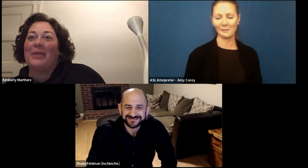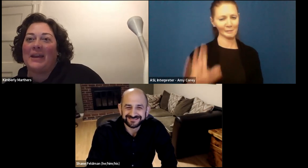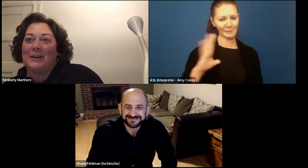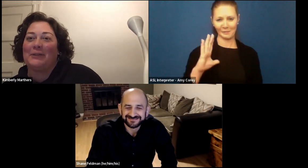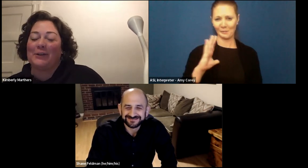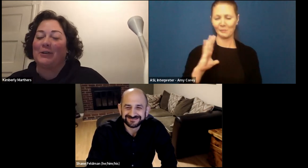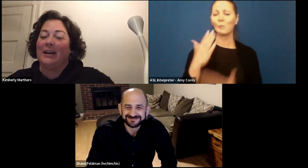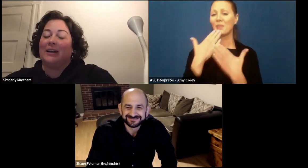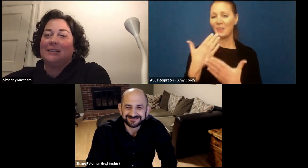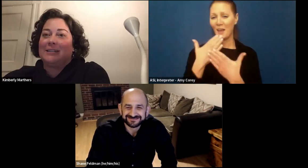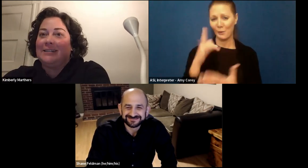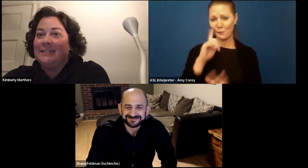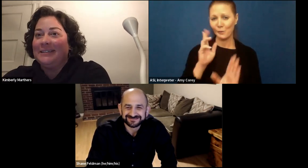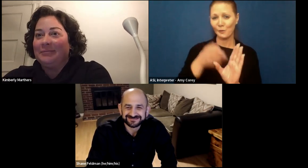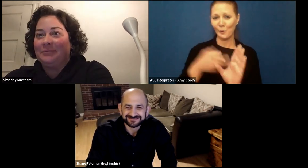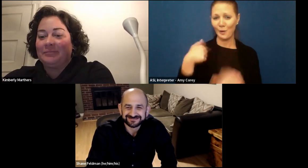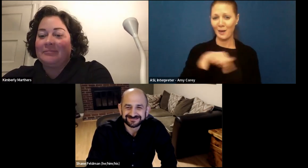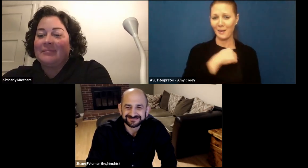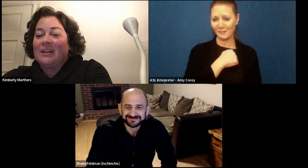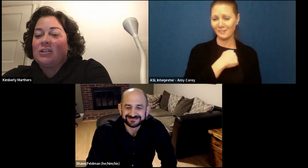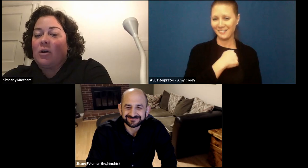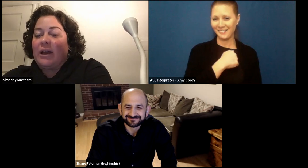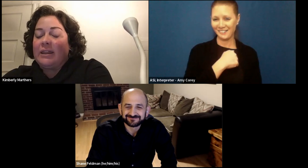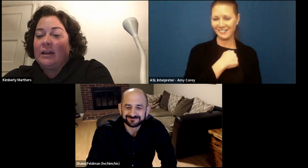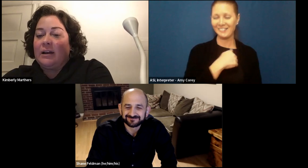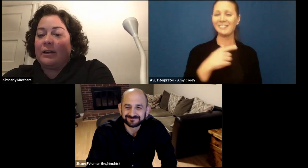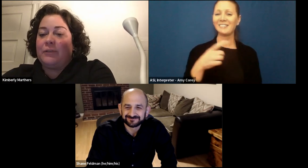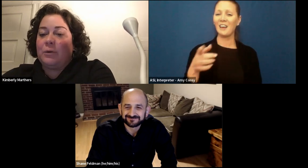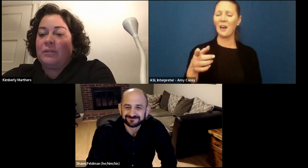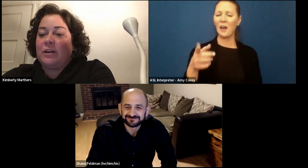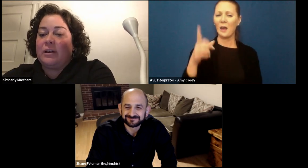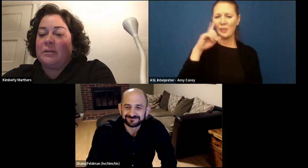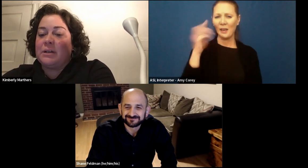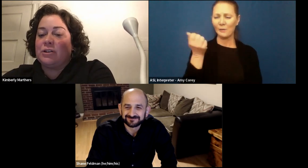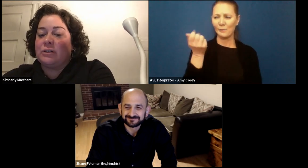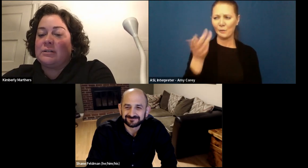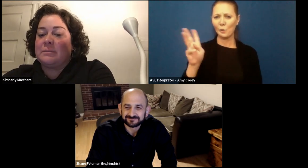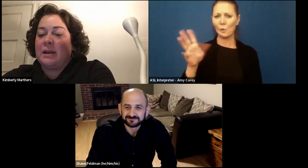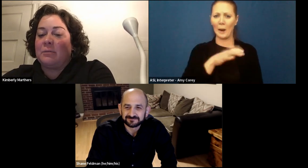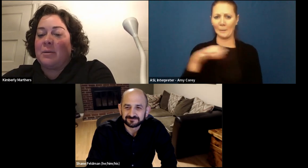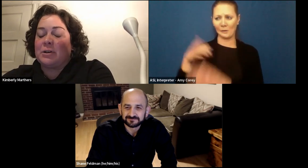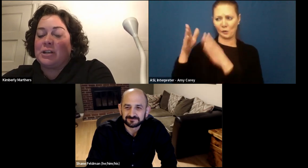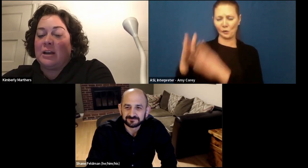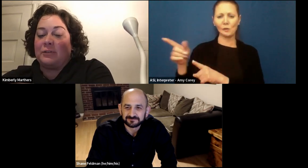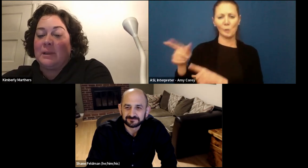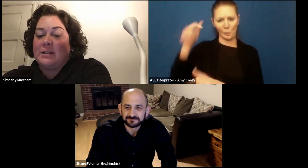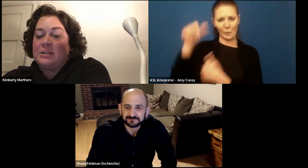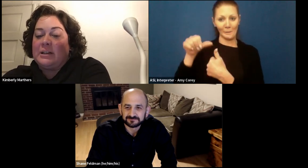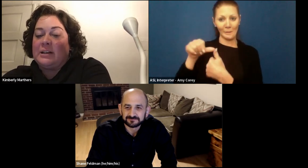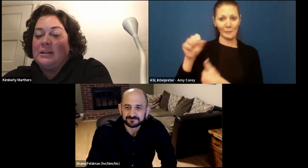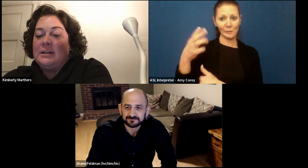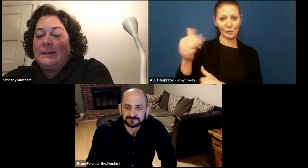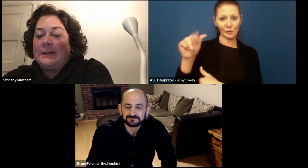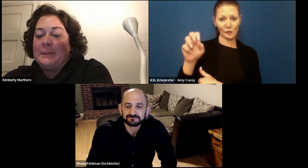okay. Well, thank you for joining us. So I think a few of the commissioners may remember Shane from